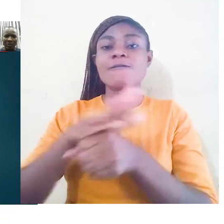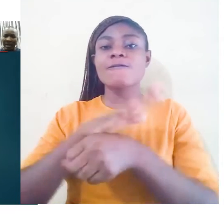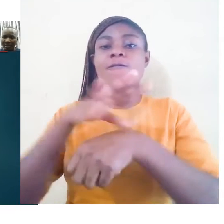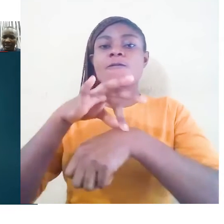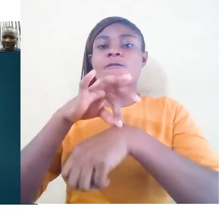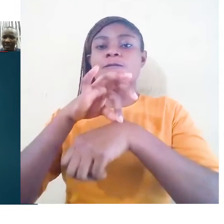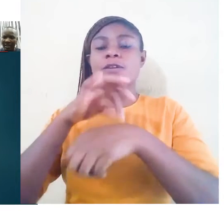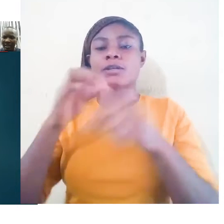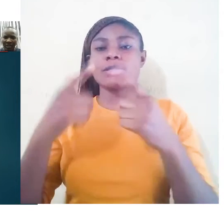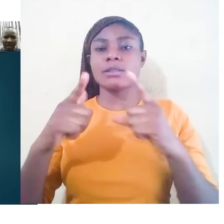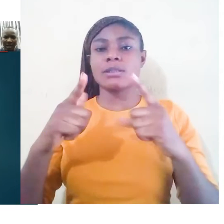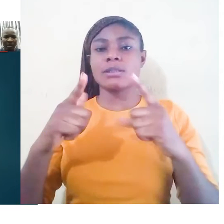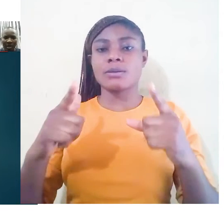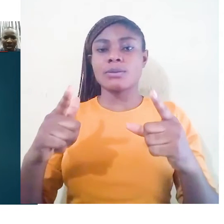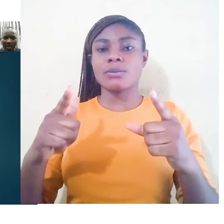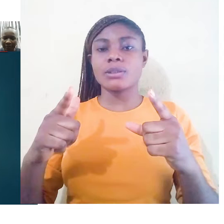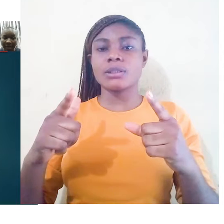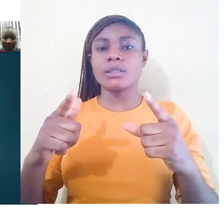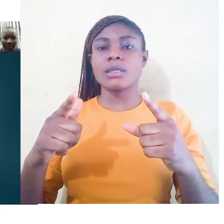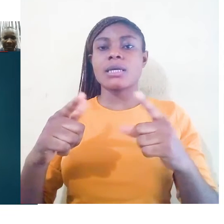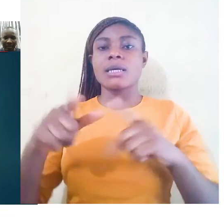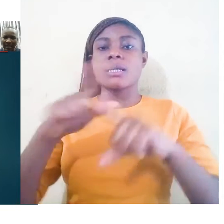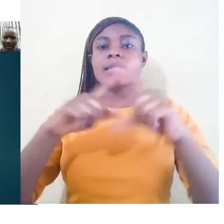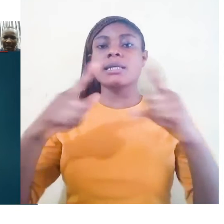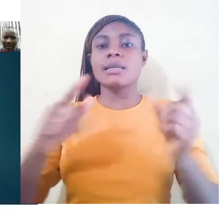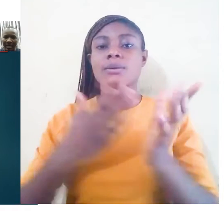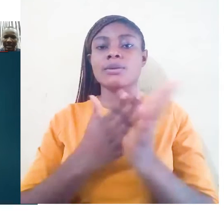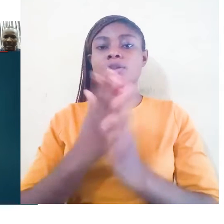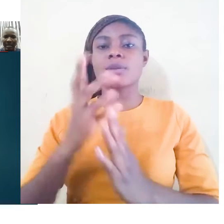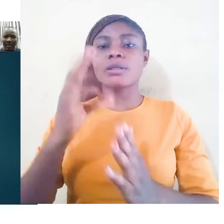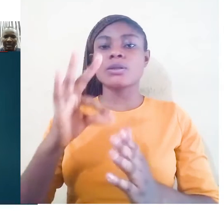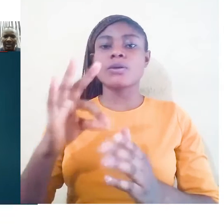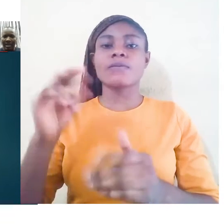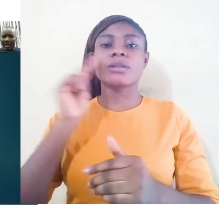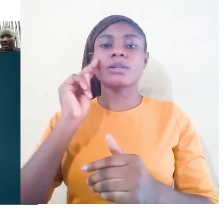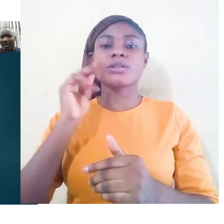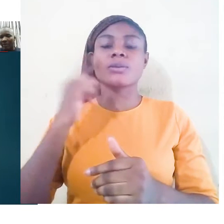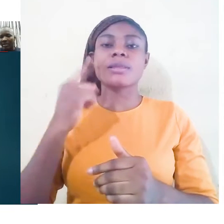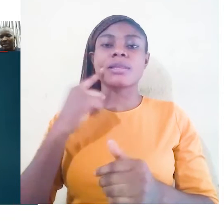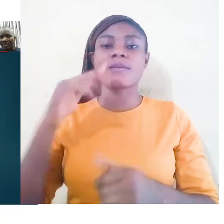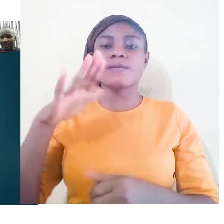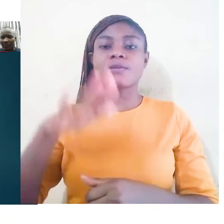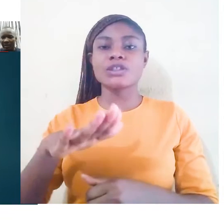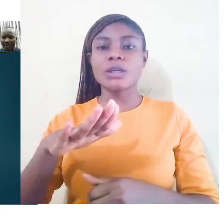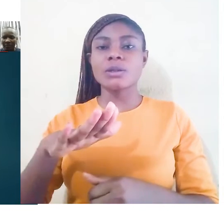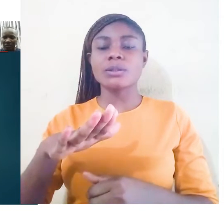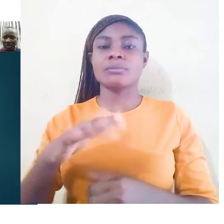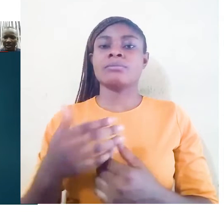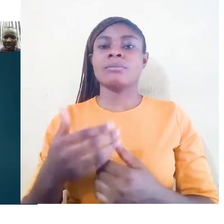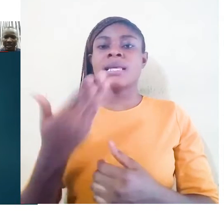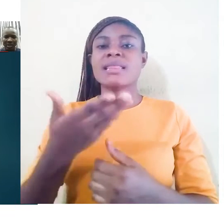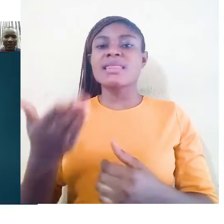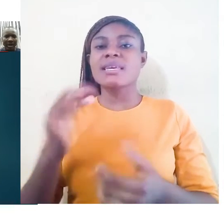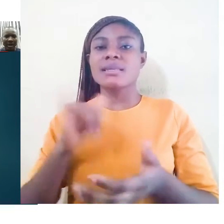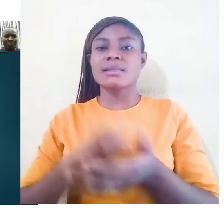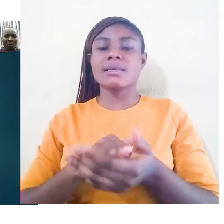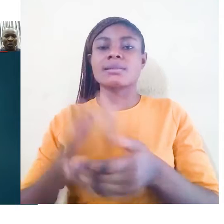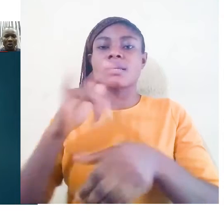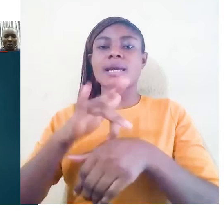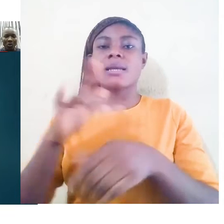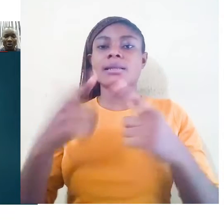language rights of the Nigerian deaf child, factors that hinder early language access for deaf children in